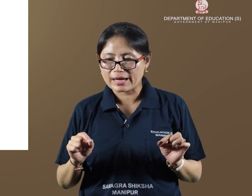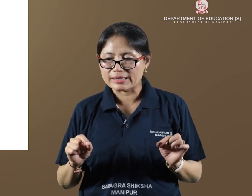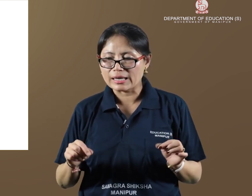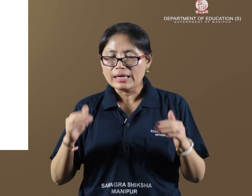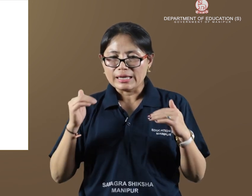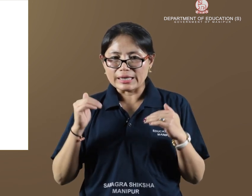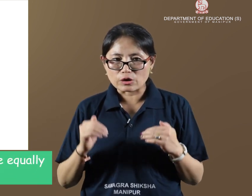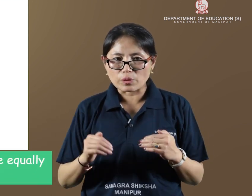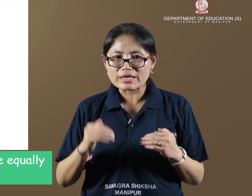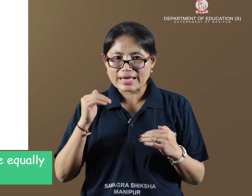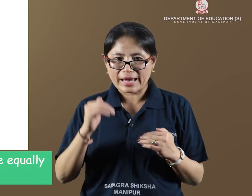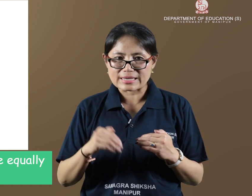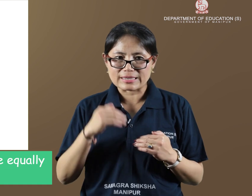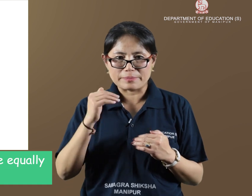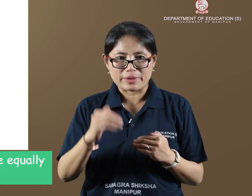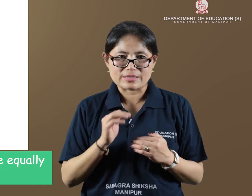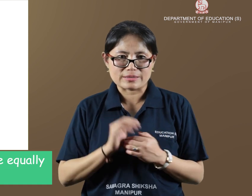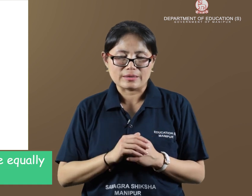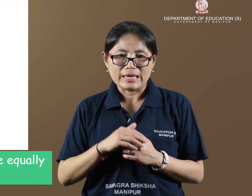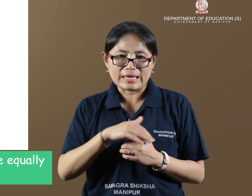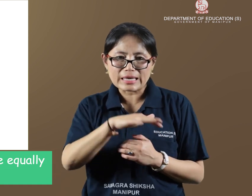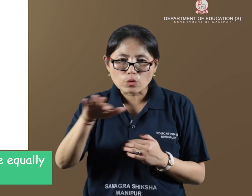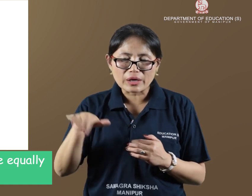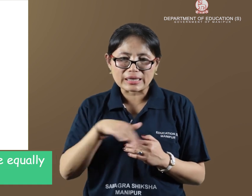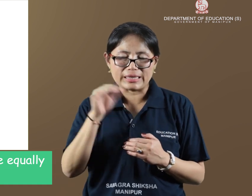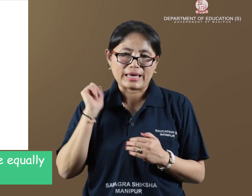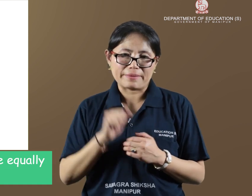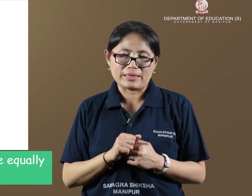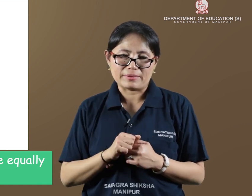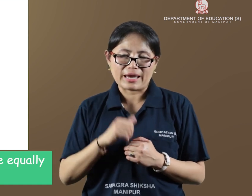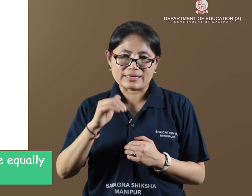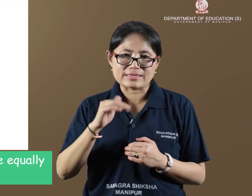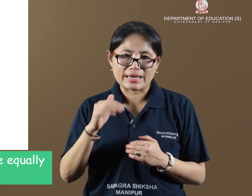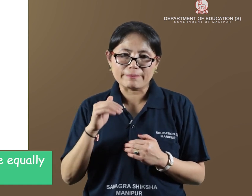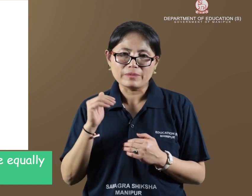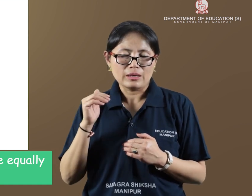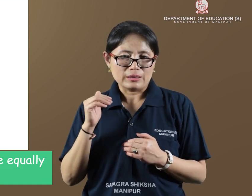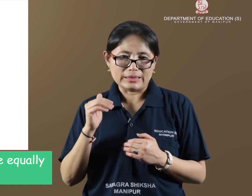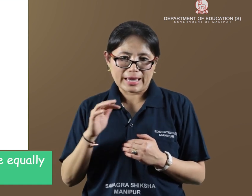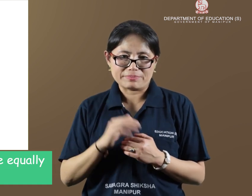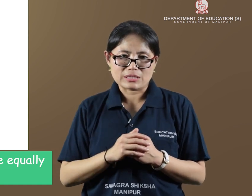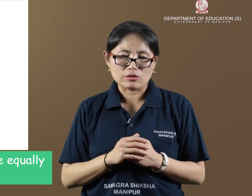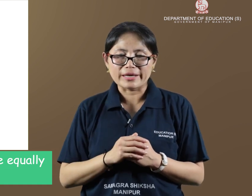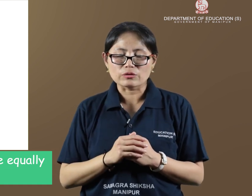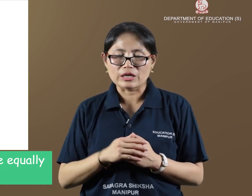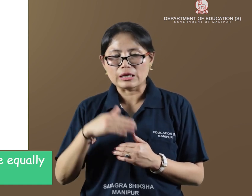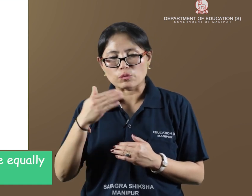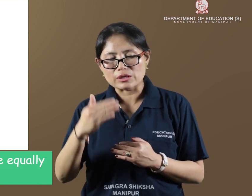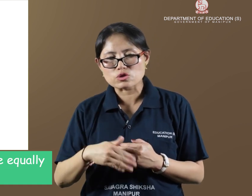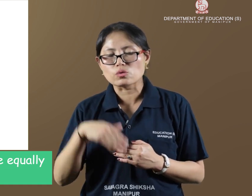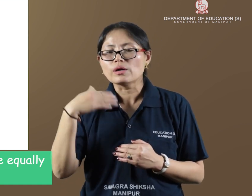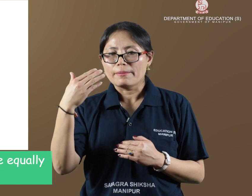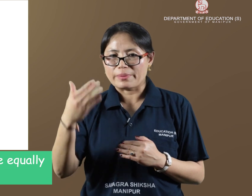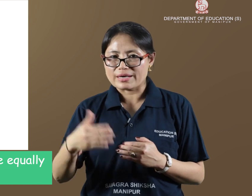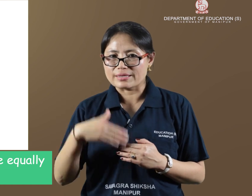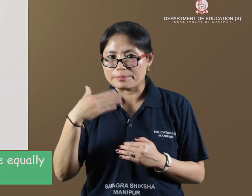kanda liquids exert pressure equally have never at the same depth ad mind aduna liquid na su pressure pira